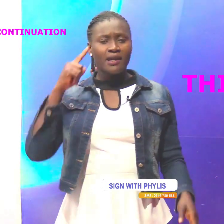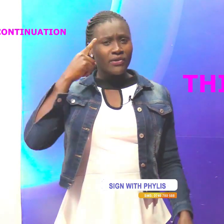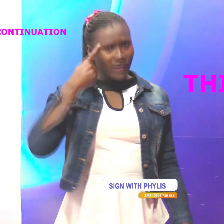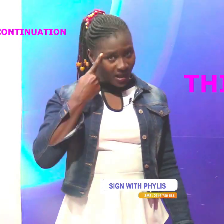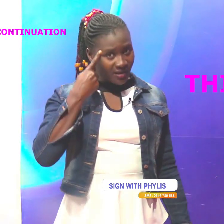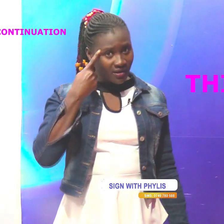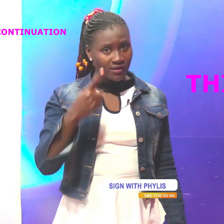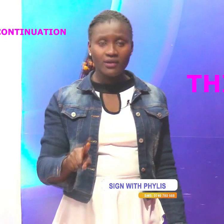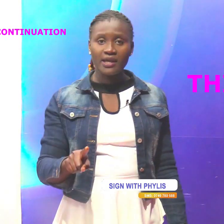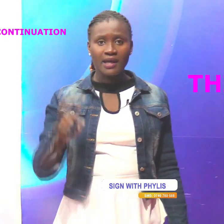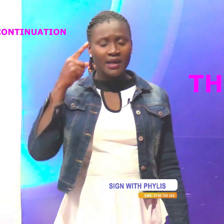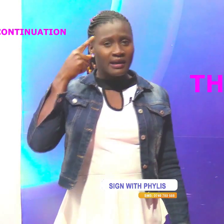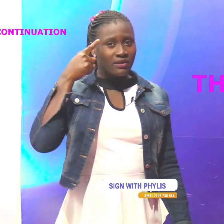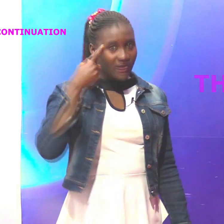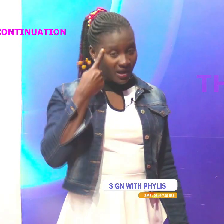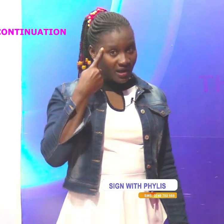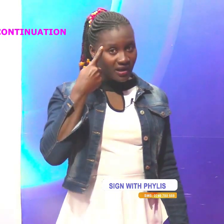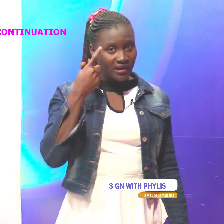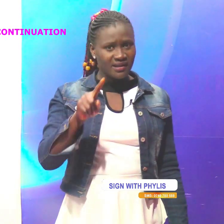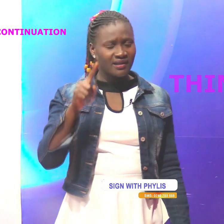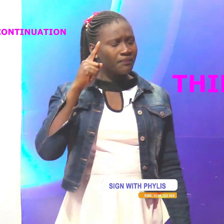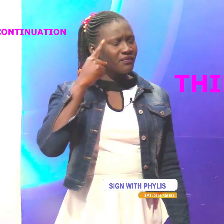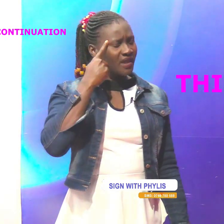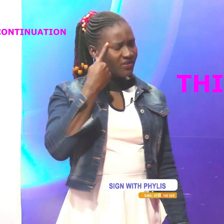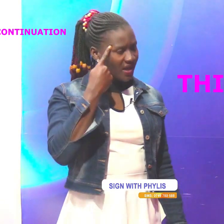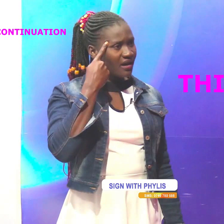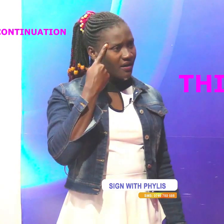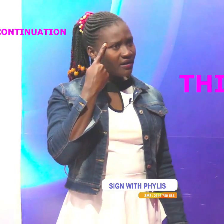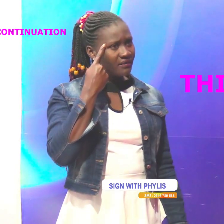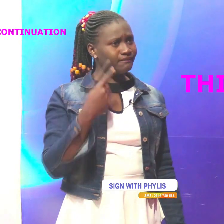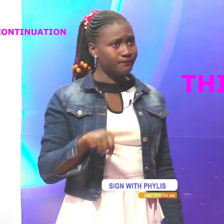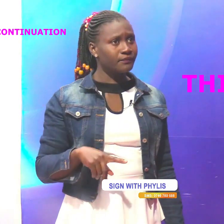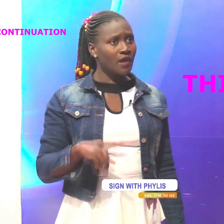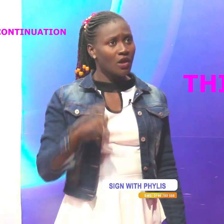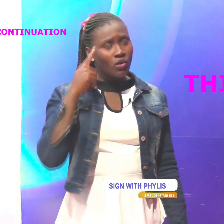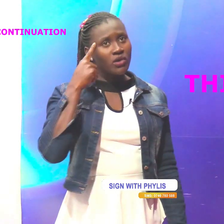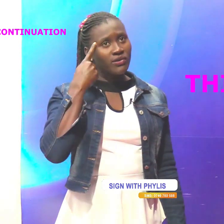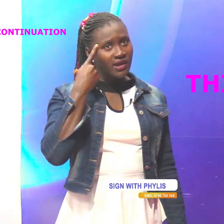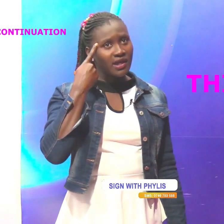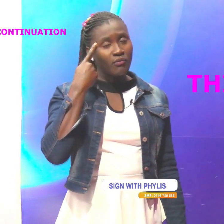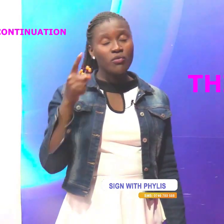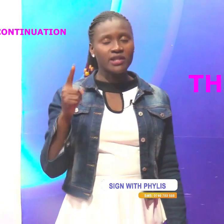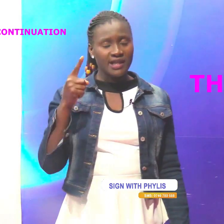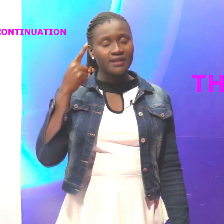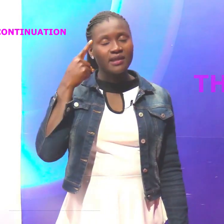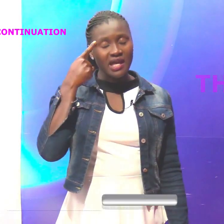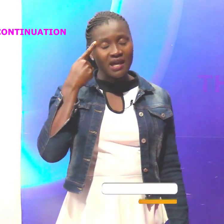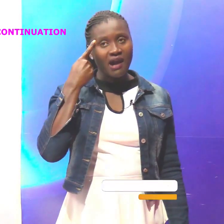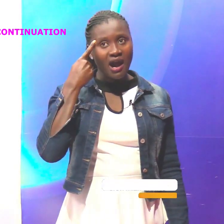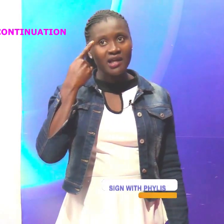Think. Okay. Think. Think. When you're thinking, maybe you're just thinking hard. You